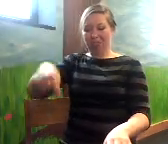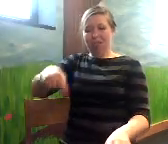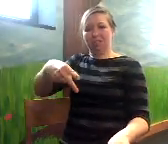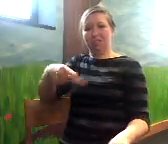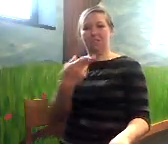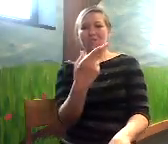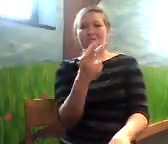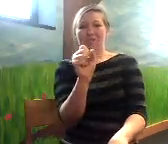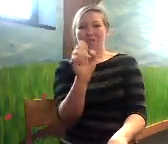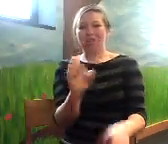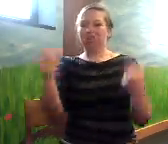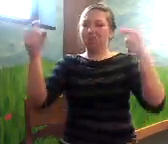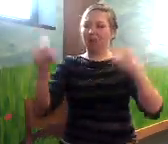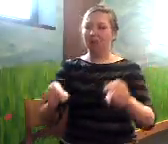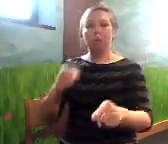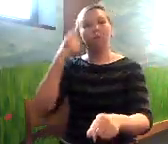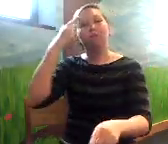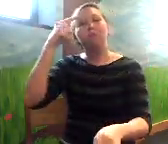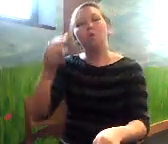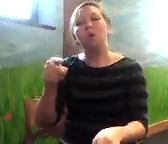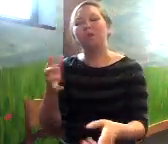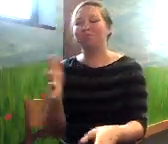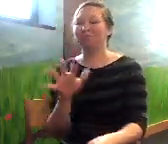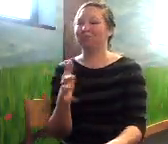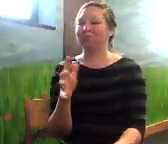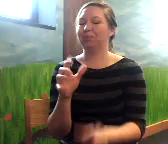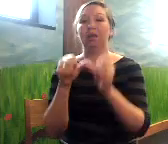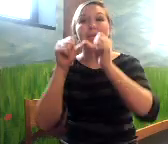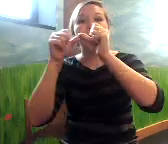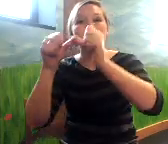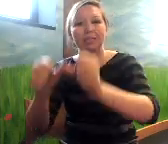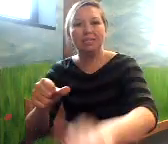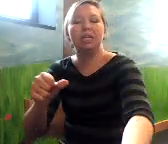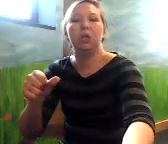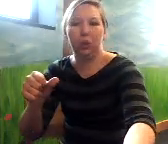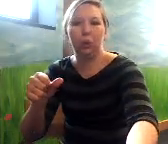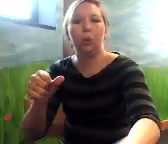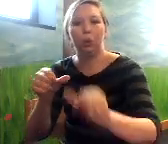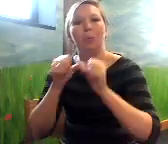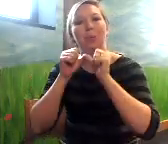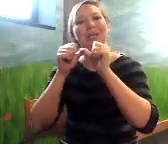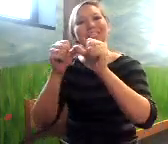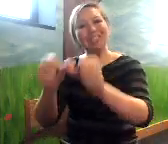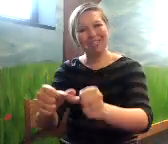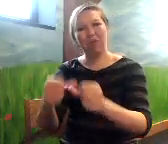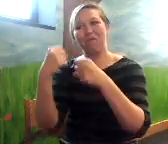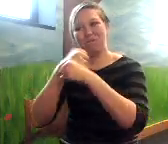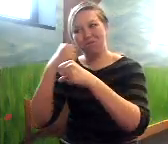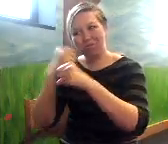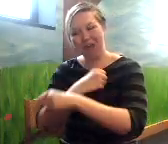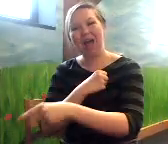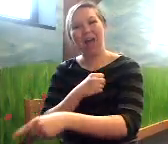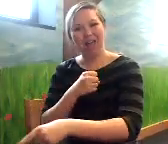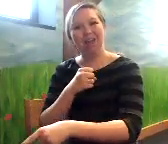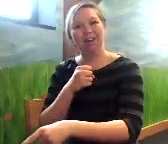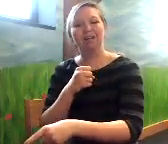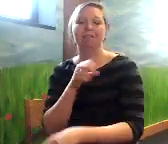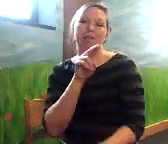makes the fateful decision to bomb the North. So just to give you a sense of scale on bombing of the North,